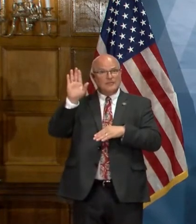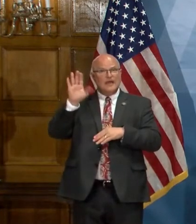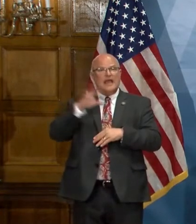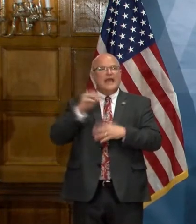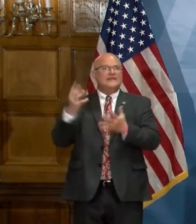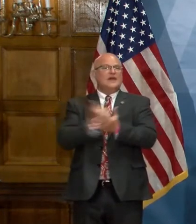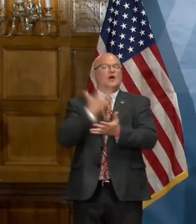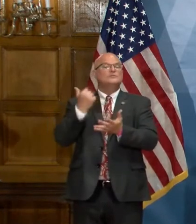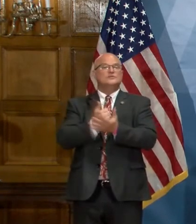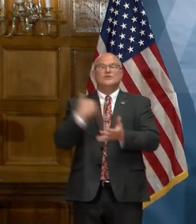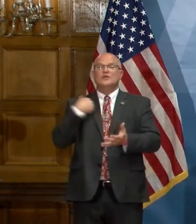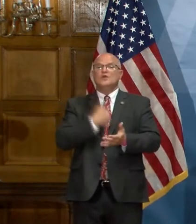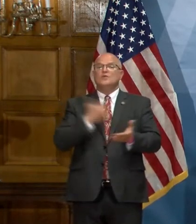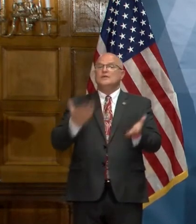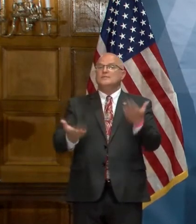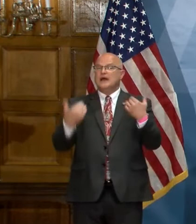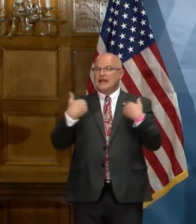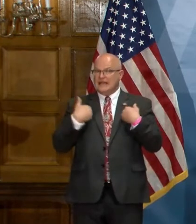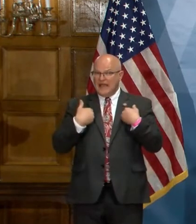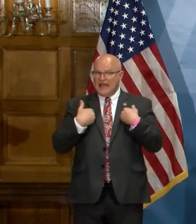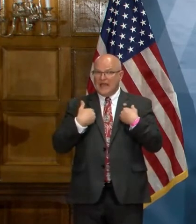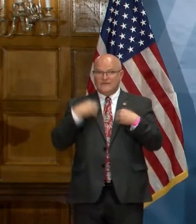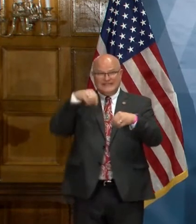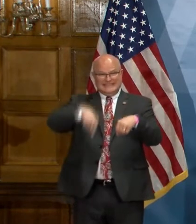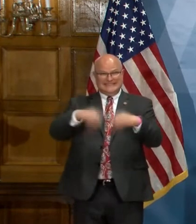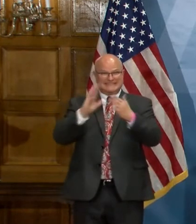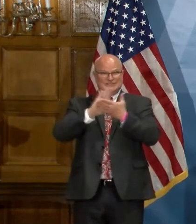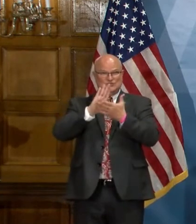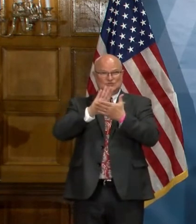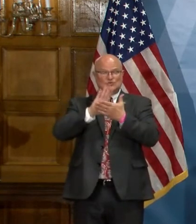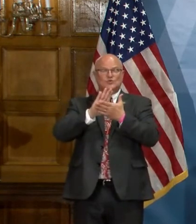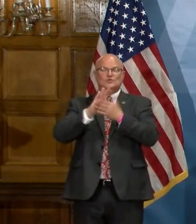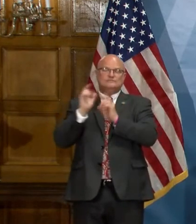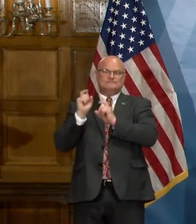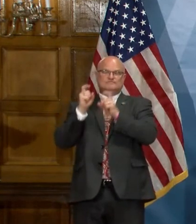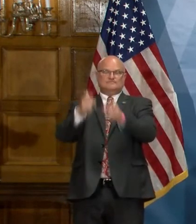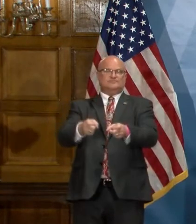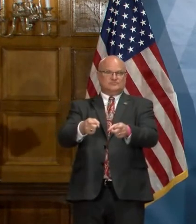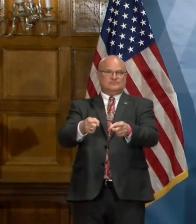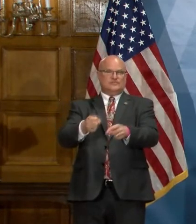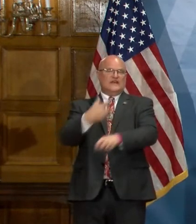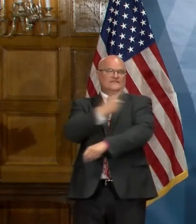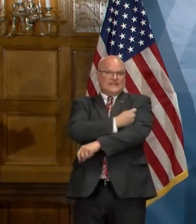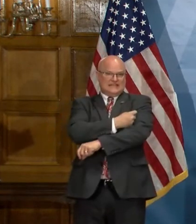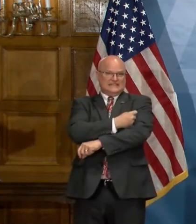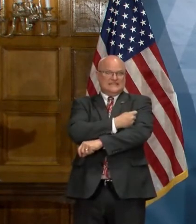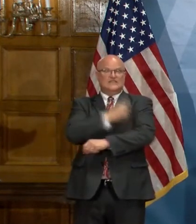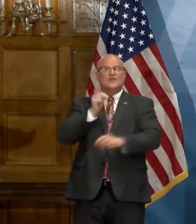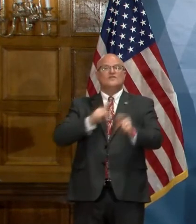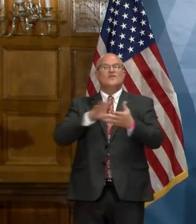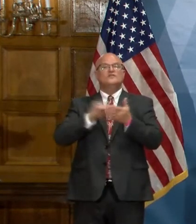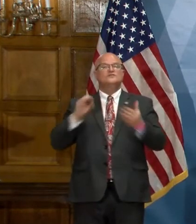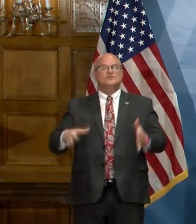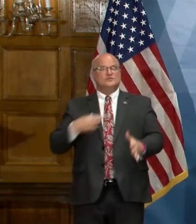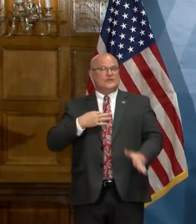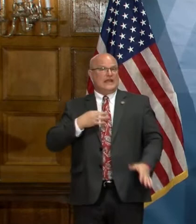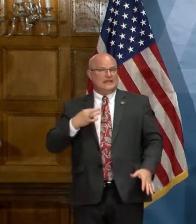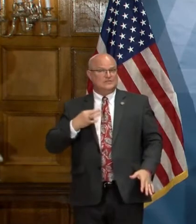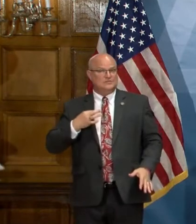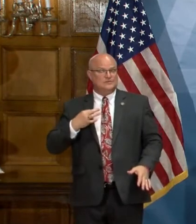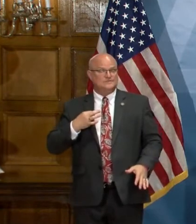the opportunities that we might have in our schools to be able to administer vaccines to those students that are